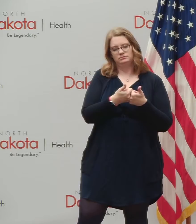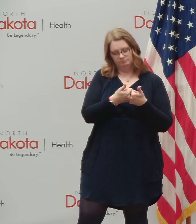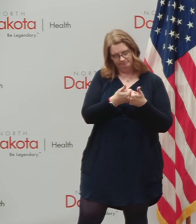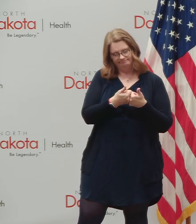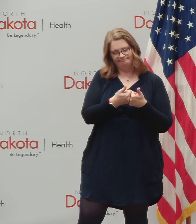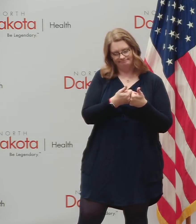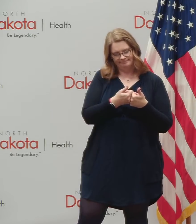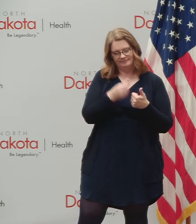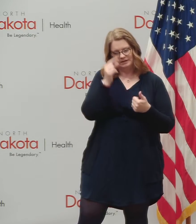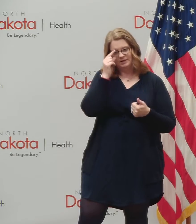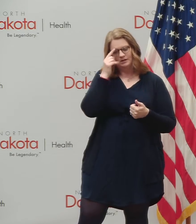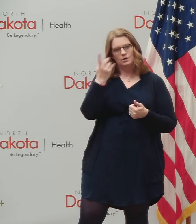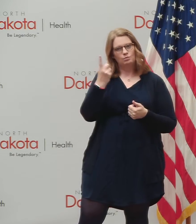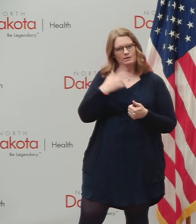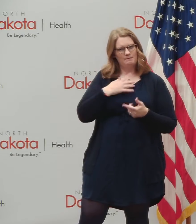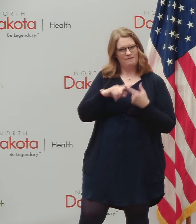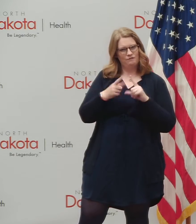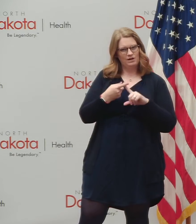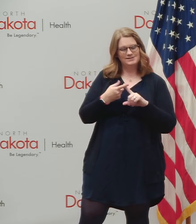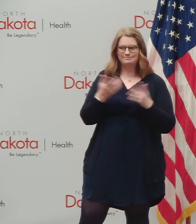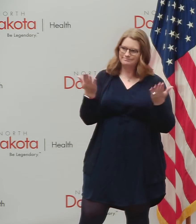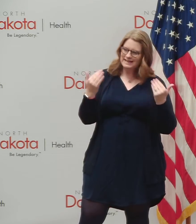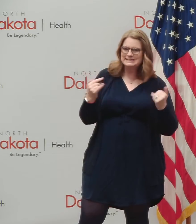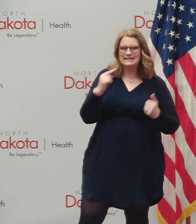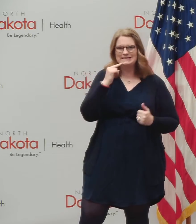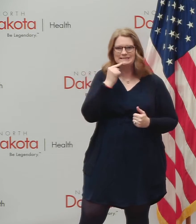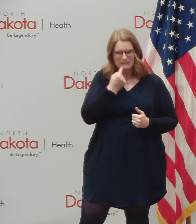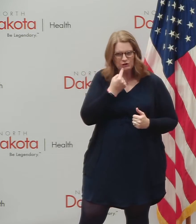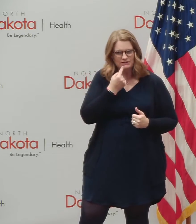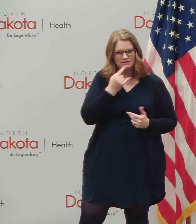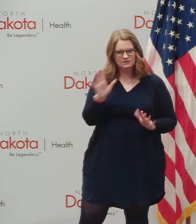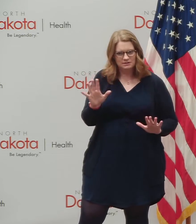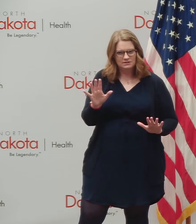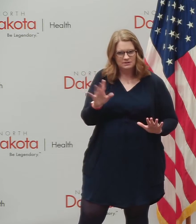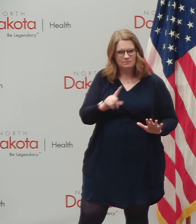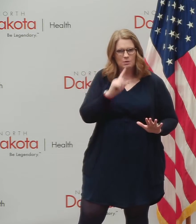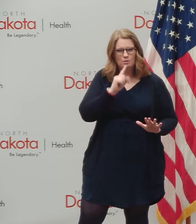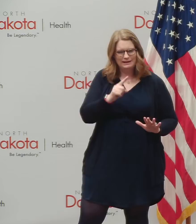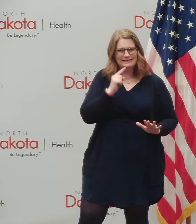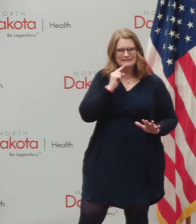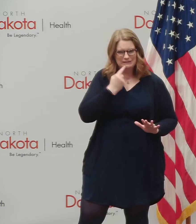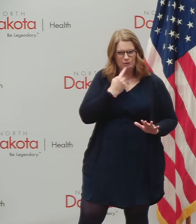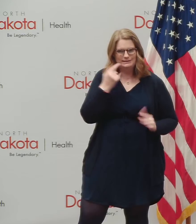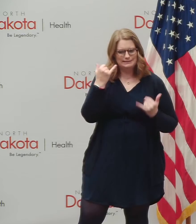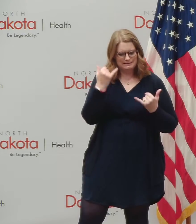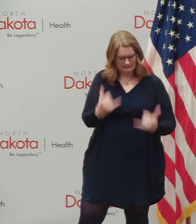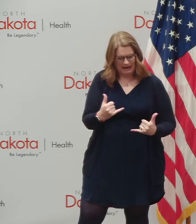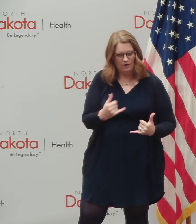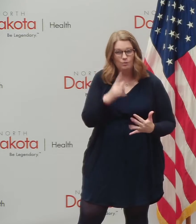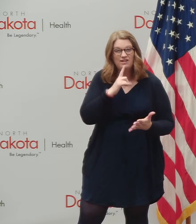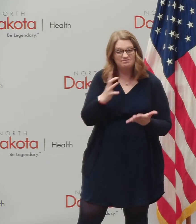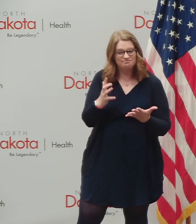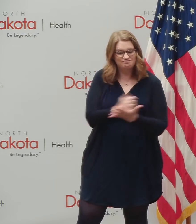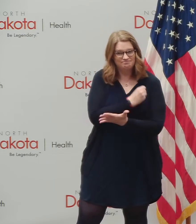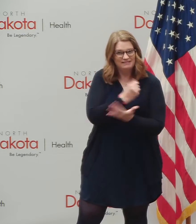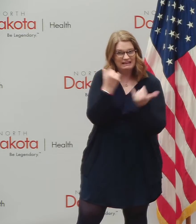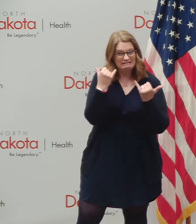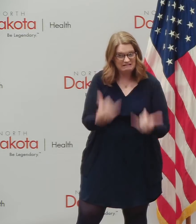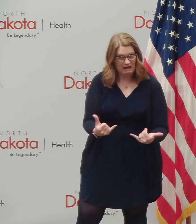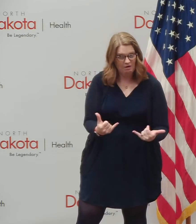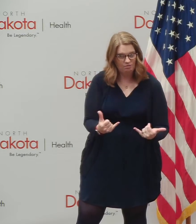as one of my friends says, let's get serious, folks, but we need to really get serious now to make sure